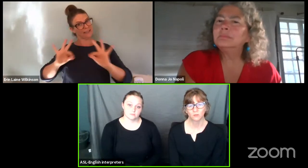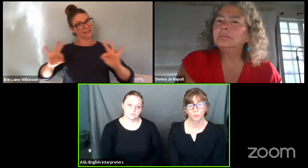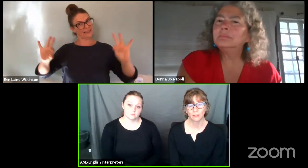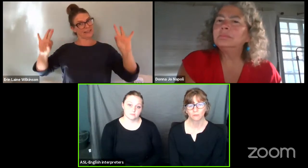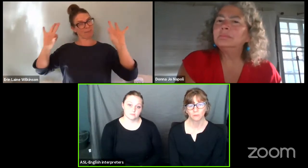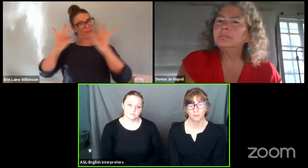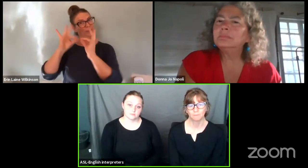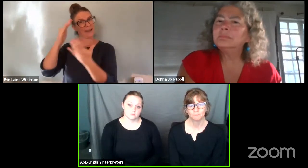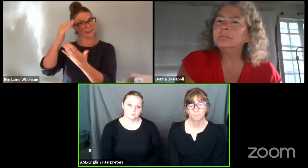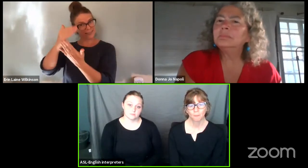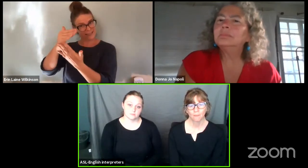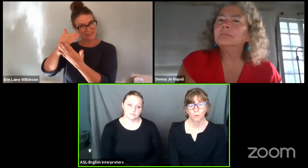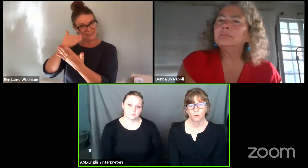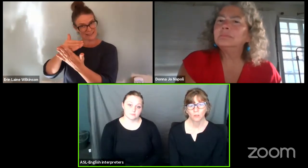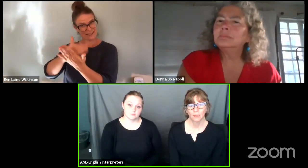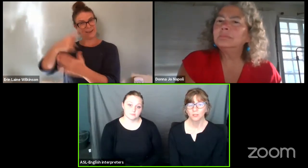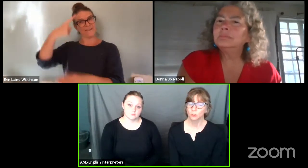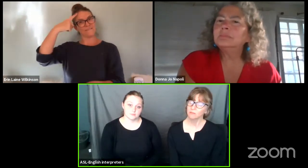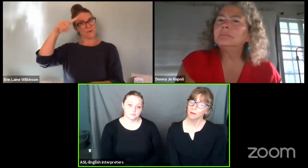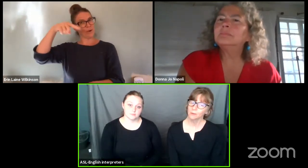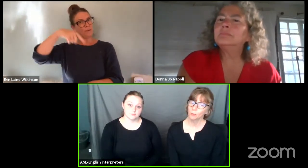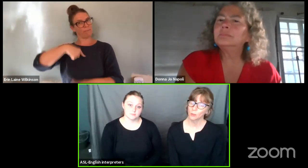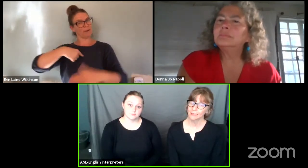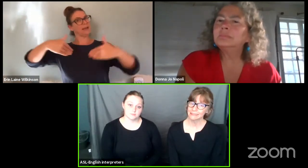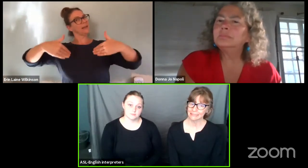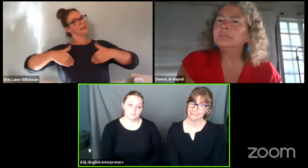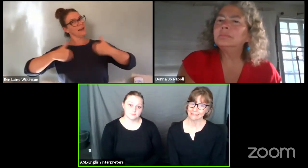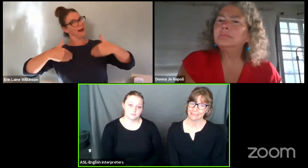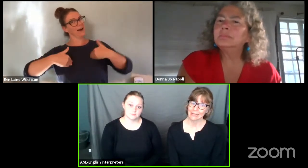I wanted to pull out from them. And I learned a very